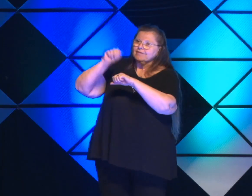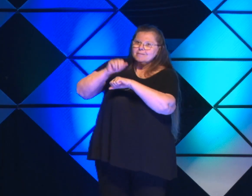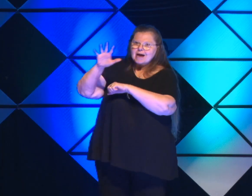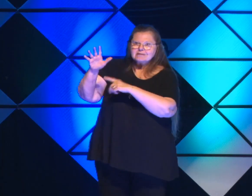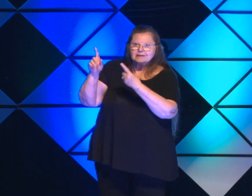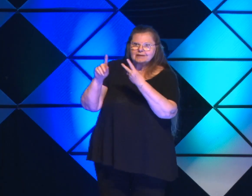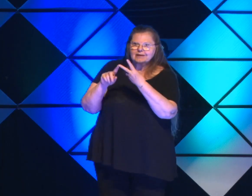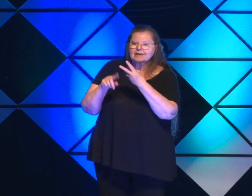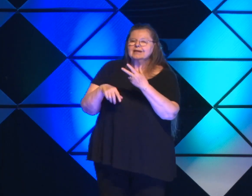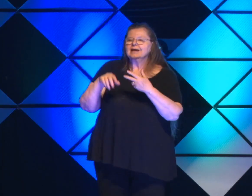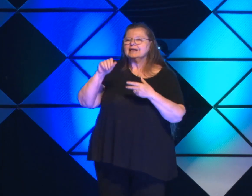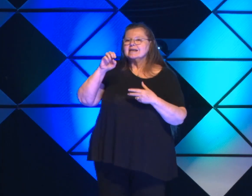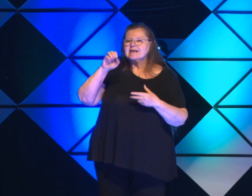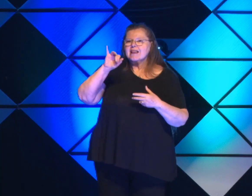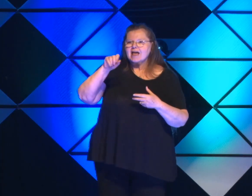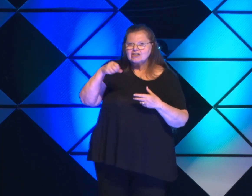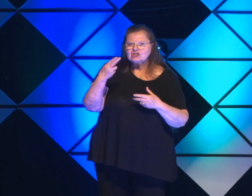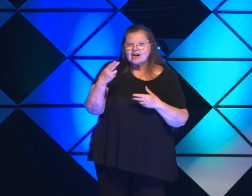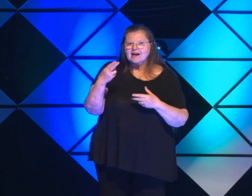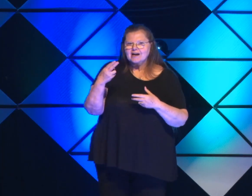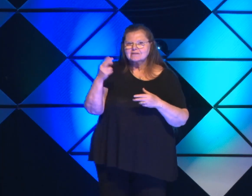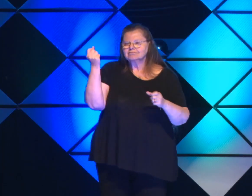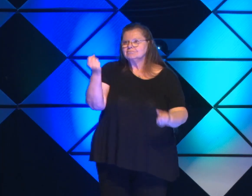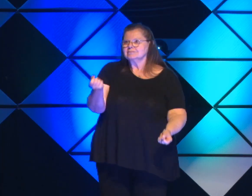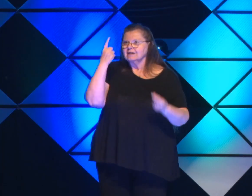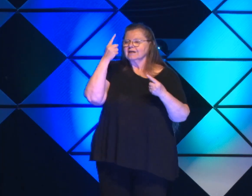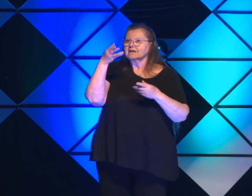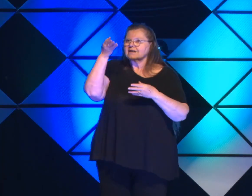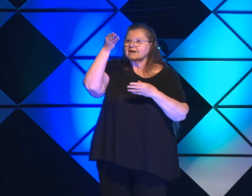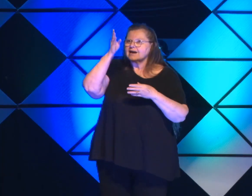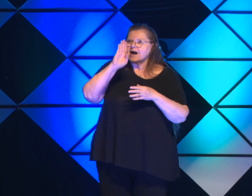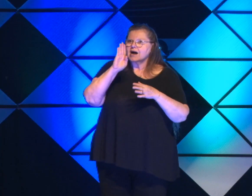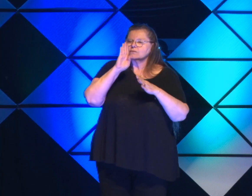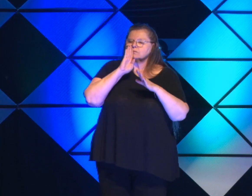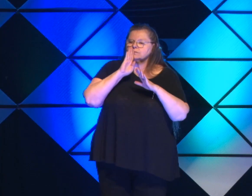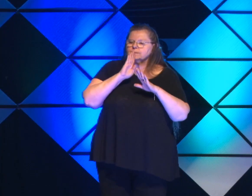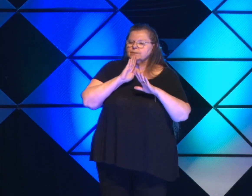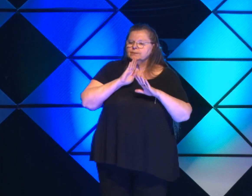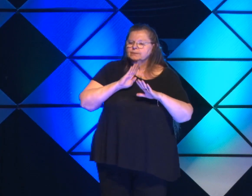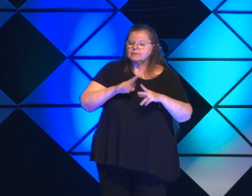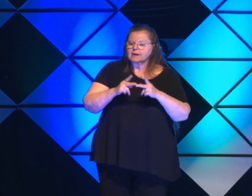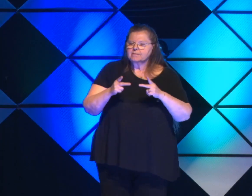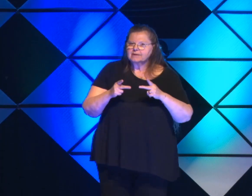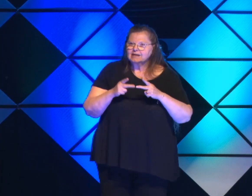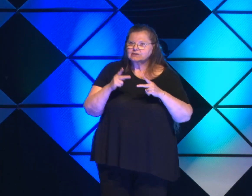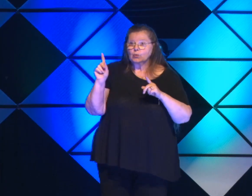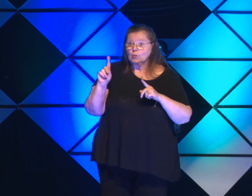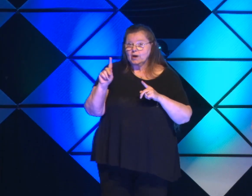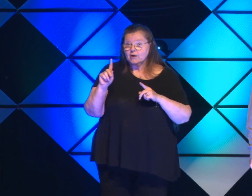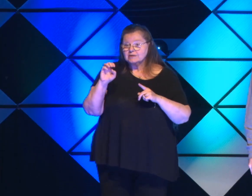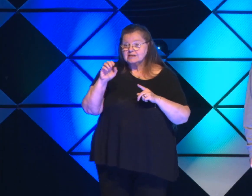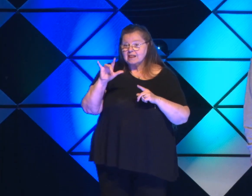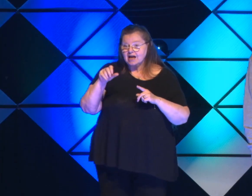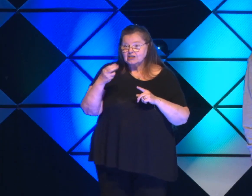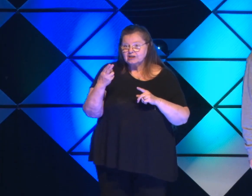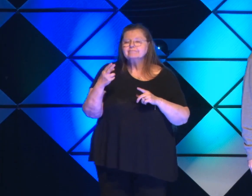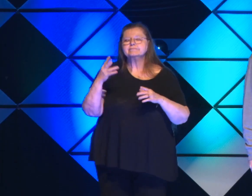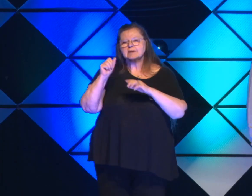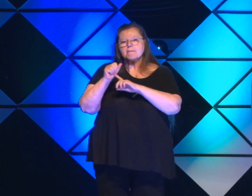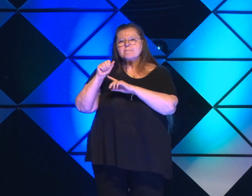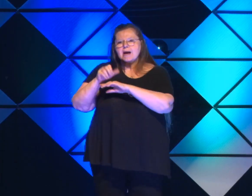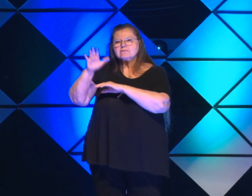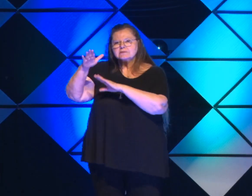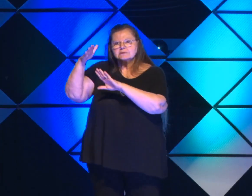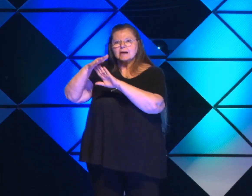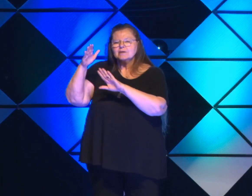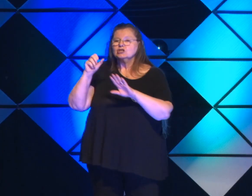familiar with Elijah, he received a revelation that God was in the still, small voice, and he was on a mountain when that happened. So Mark's